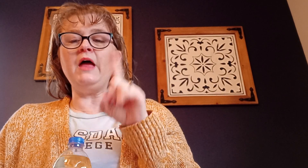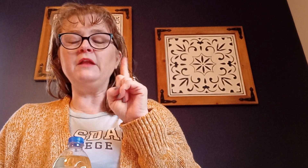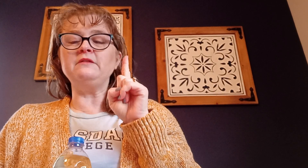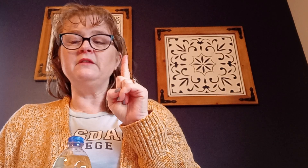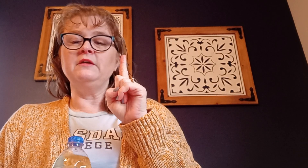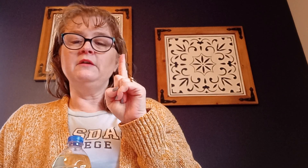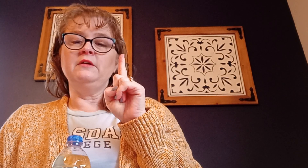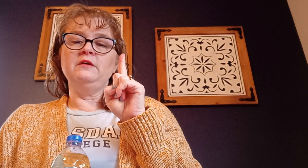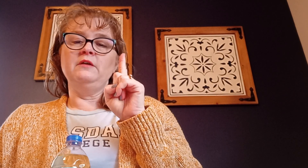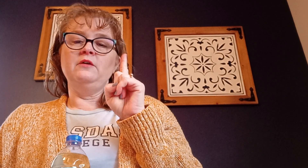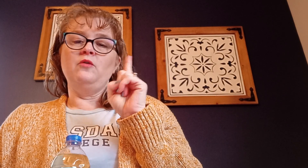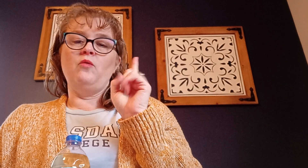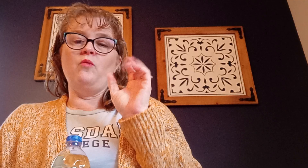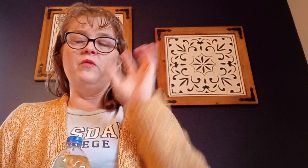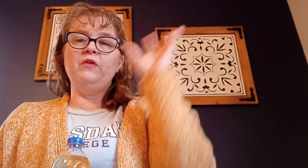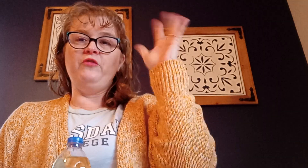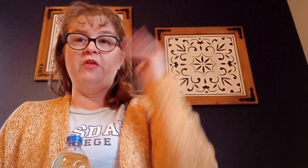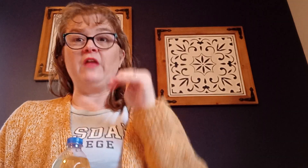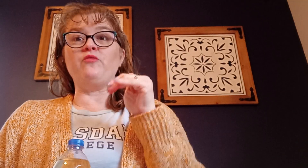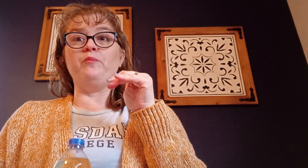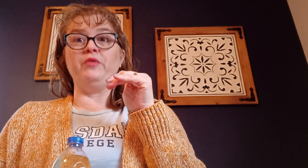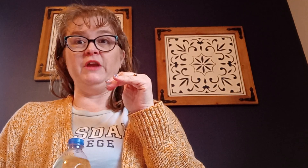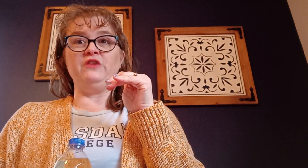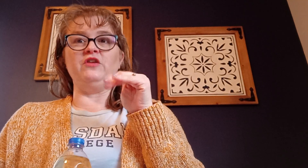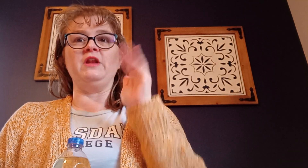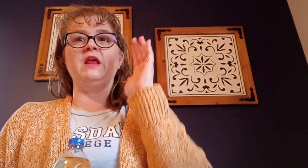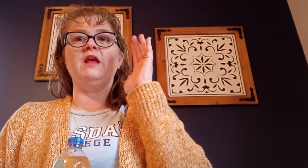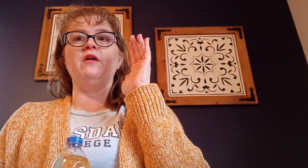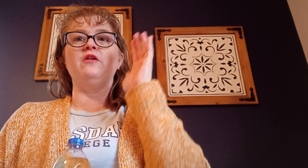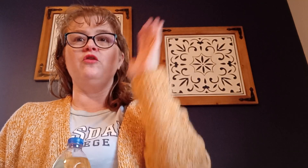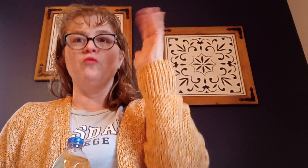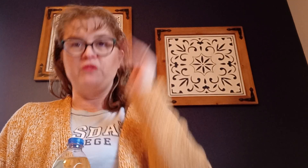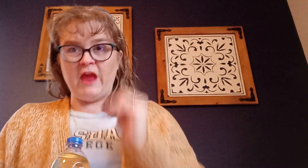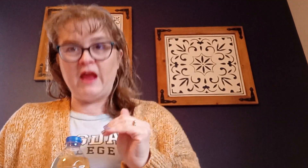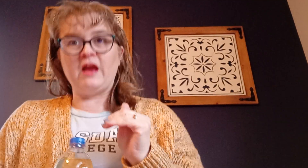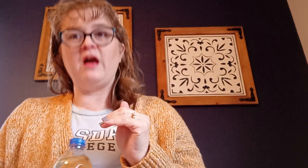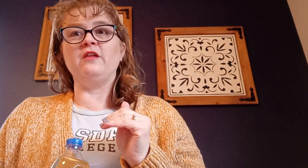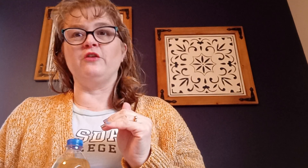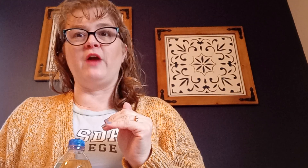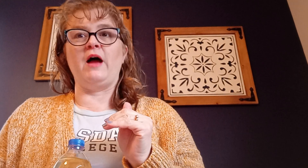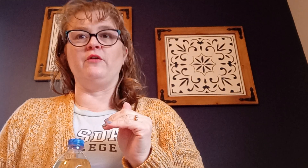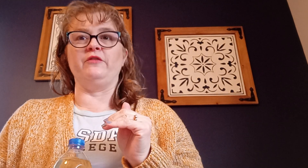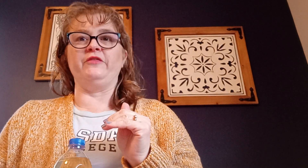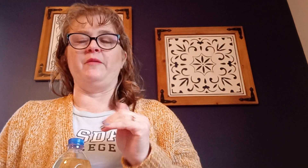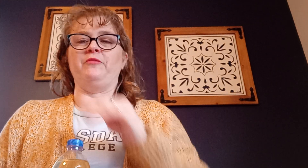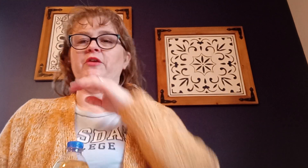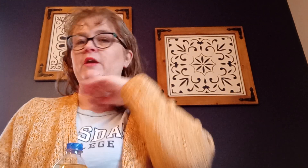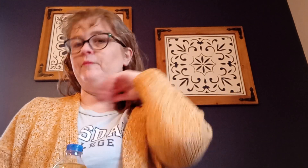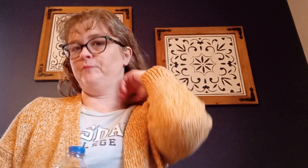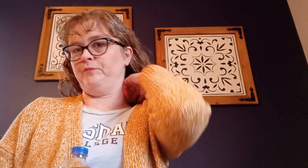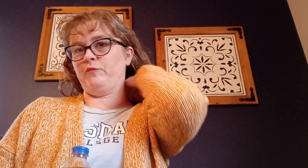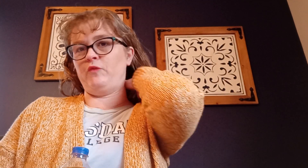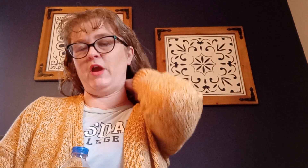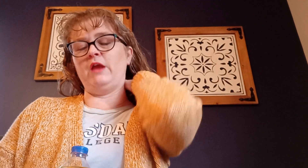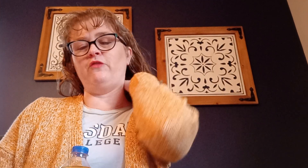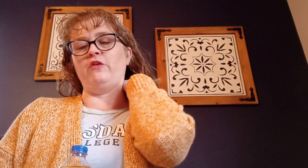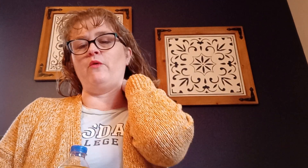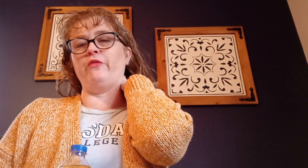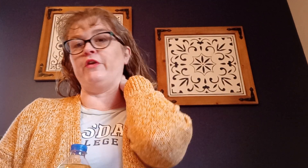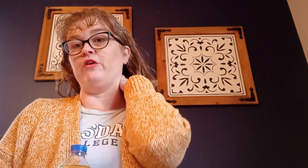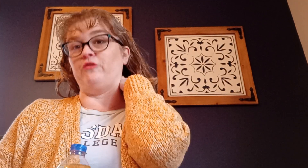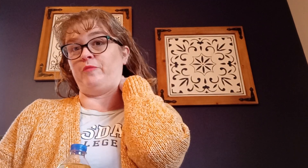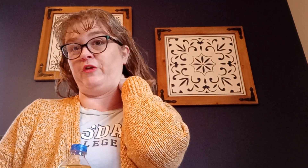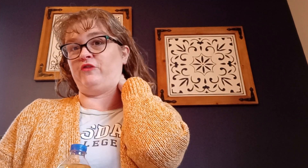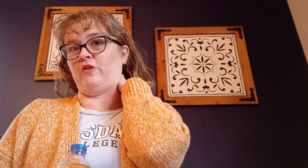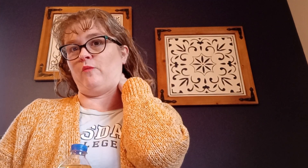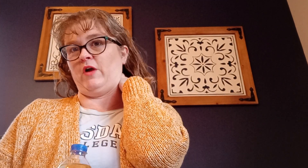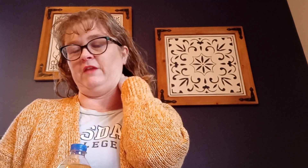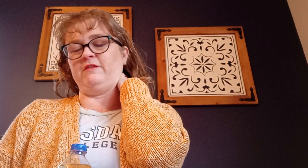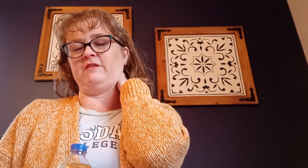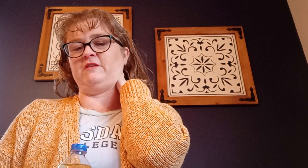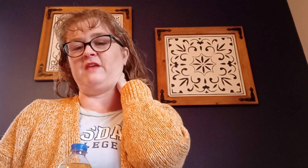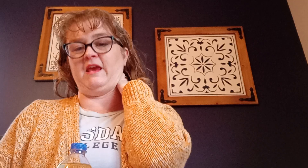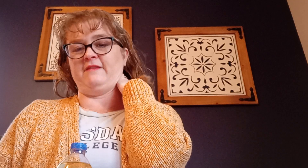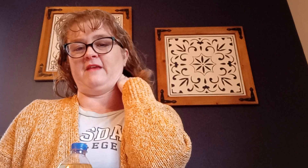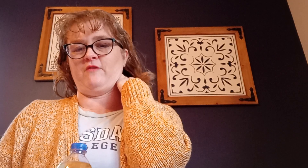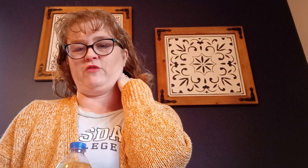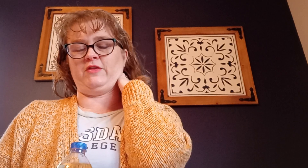But so that's bleaching. You take color out of something, right? So you only use bleach on whites because it takes everything